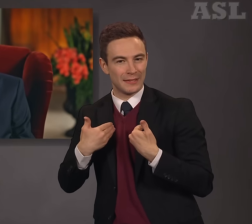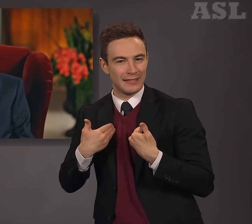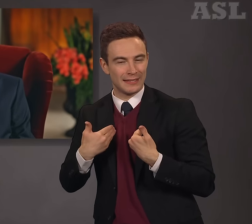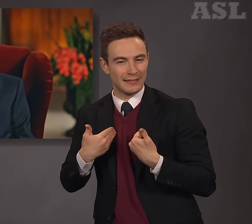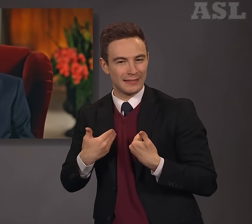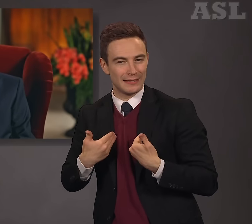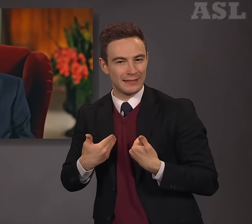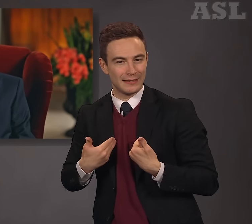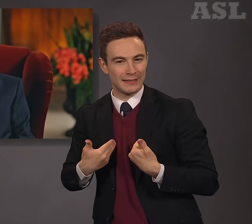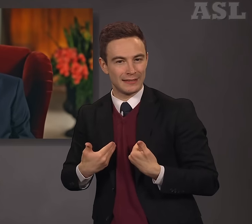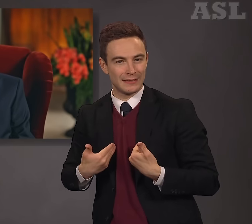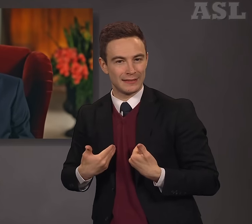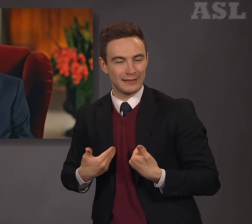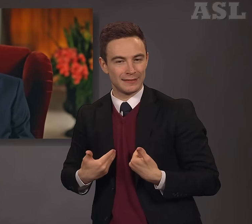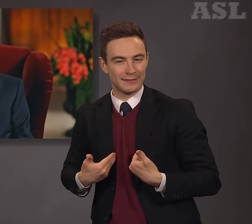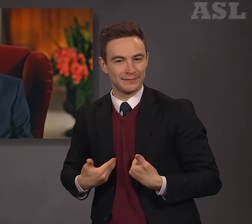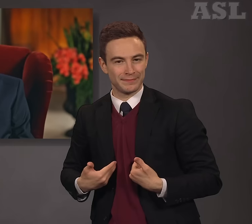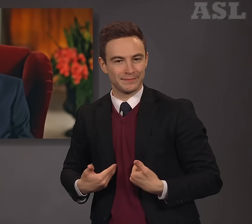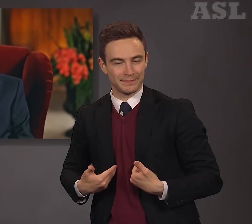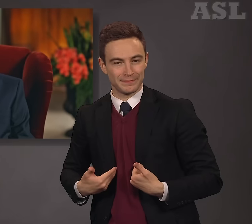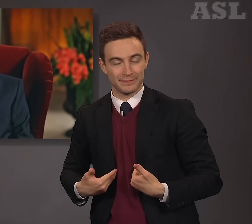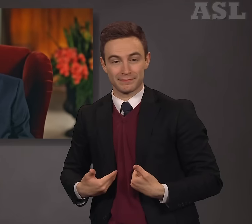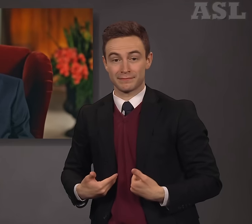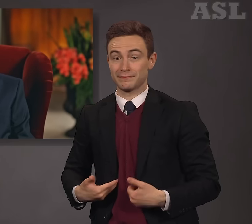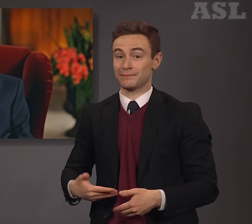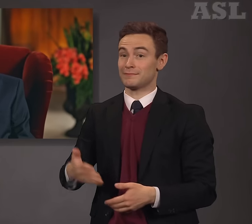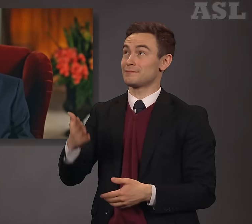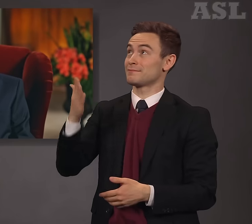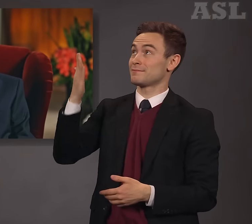am he who was slain.